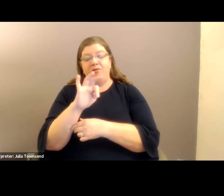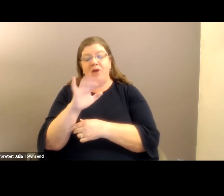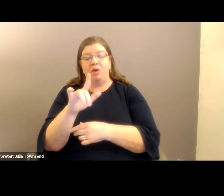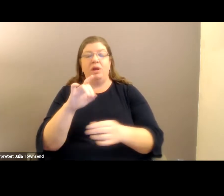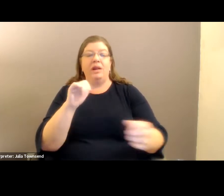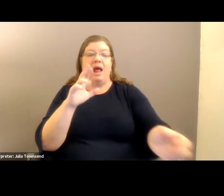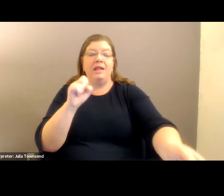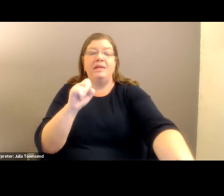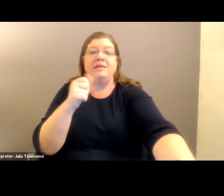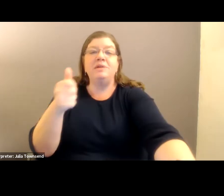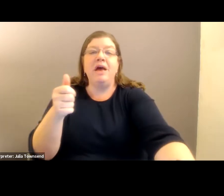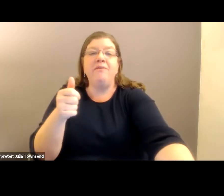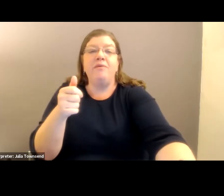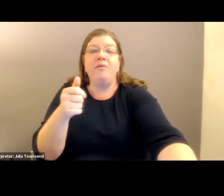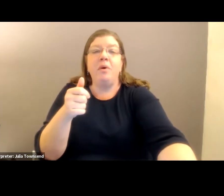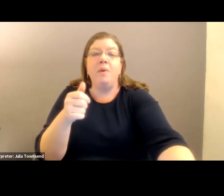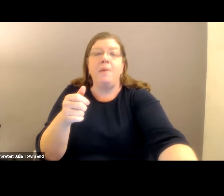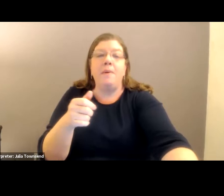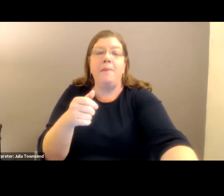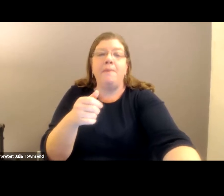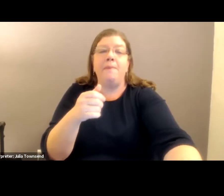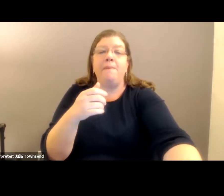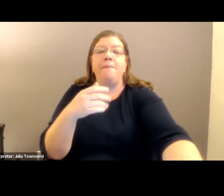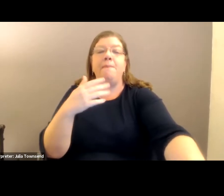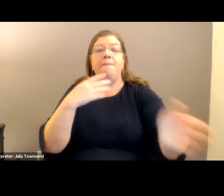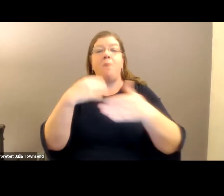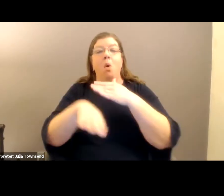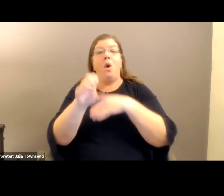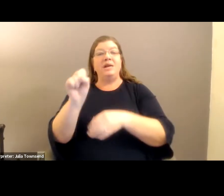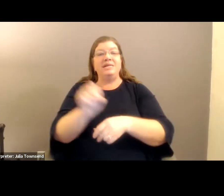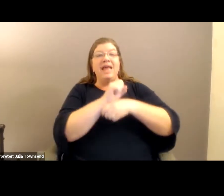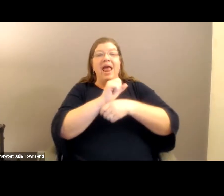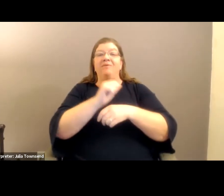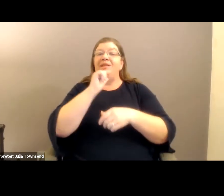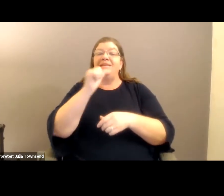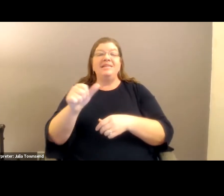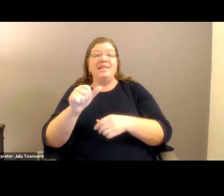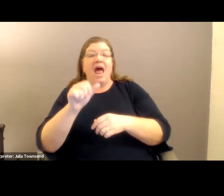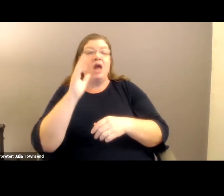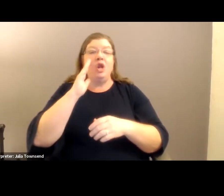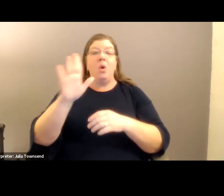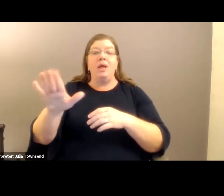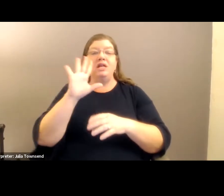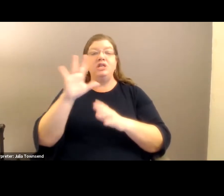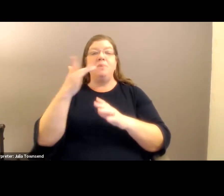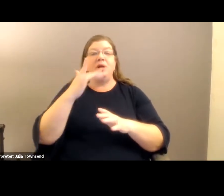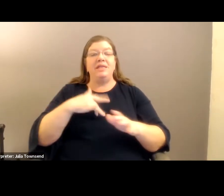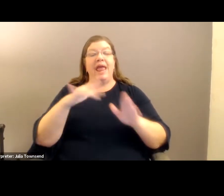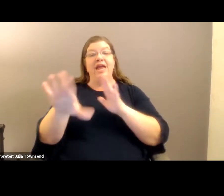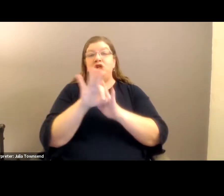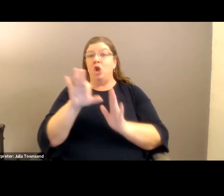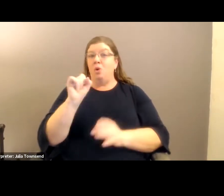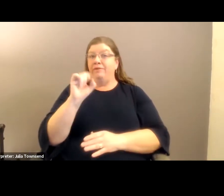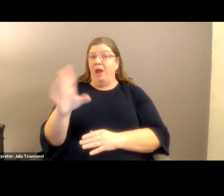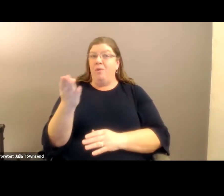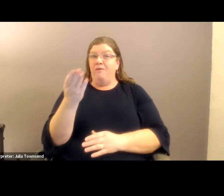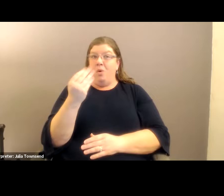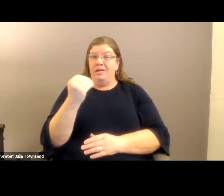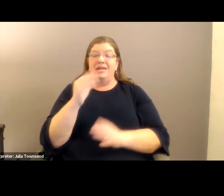was born a slave, did not know his birthday, so he chose February 14th. He's a tremendous,